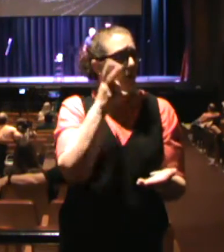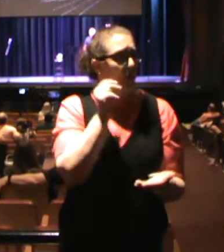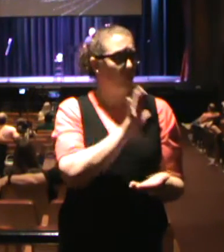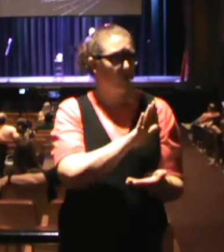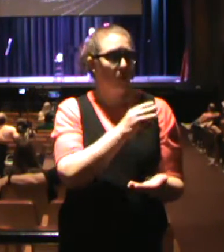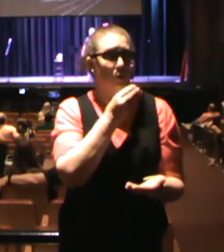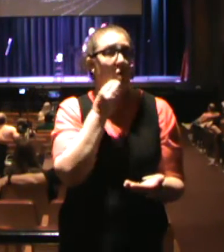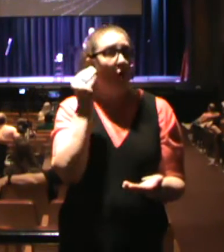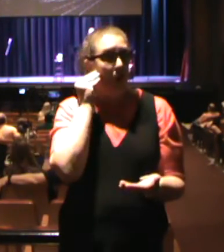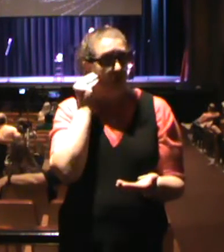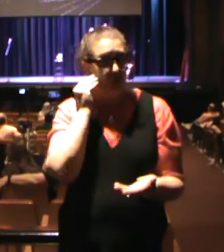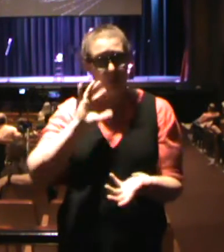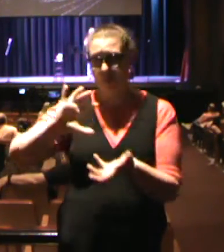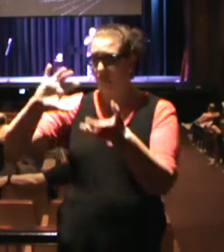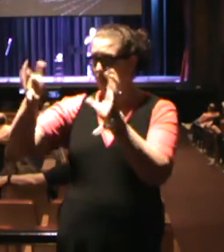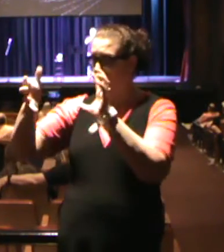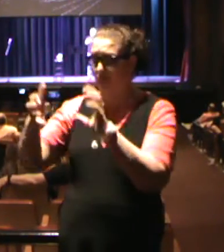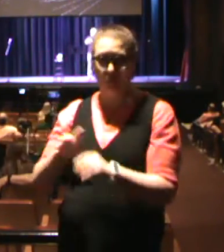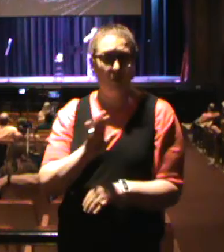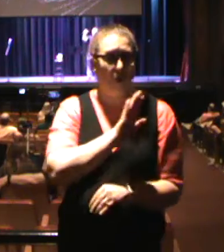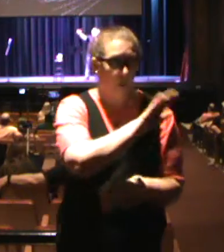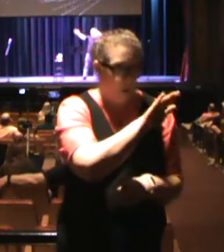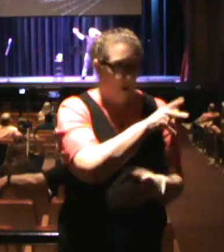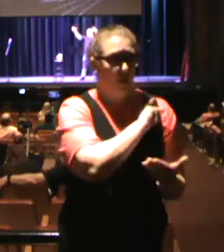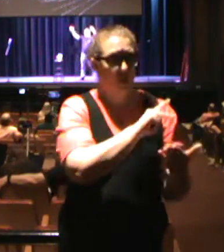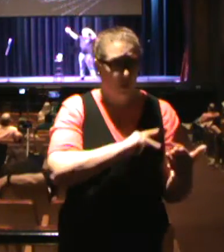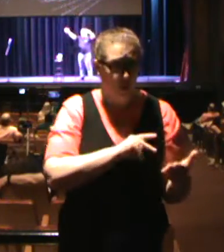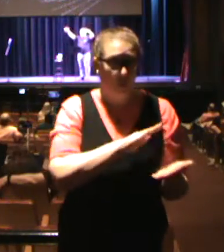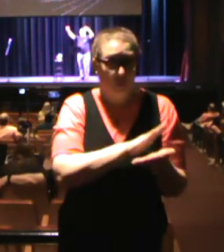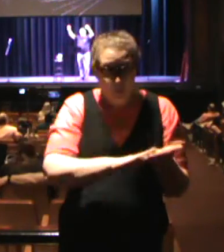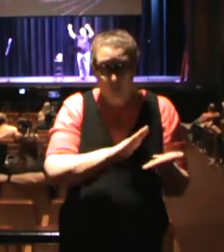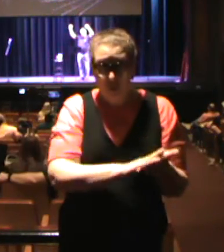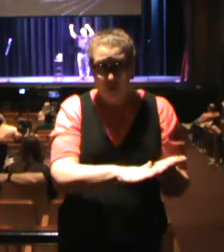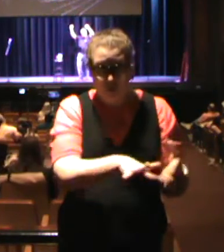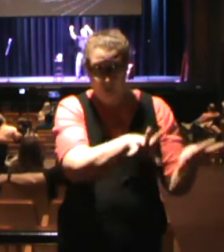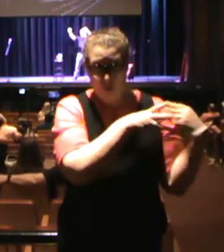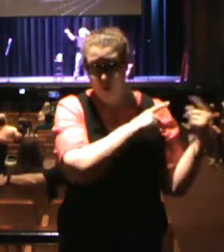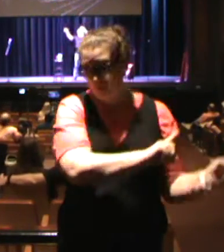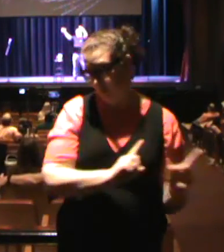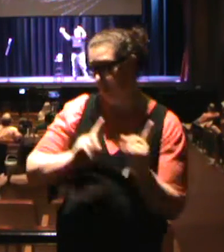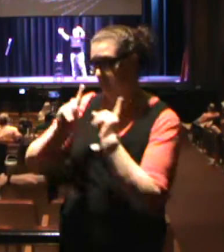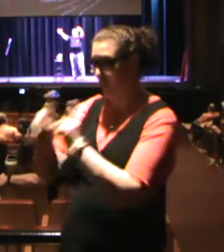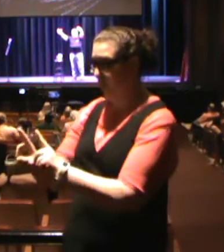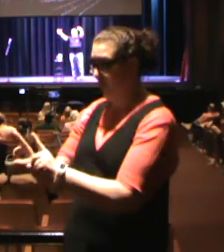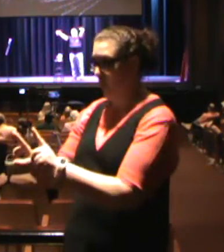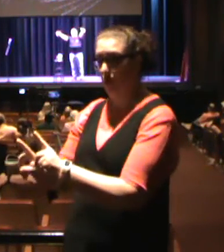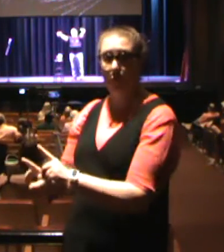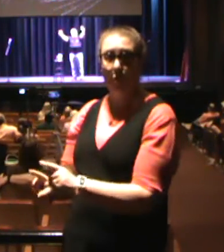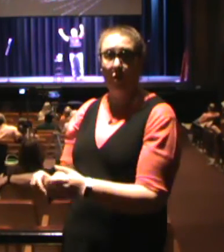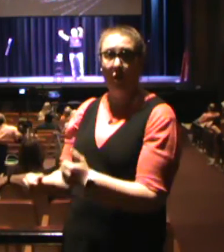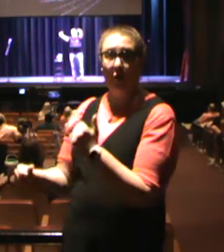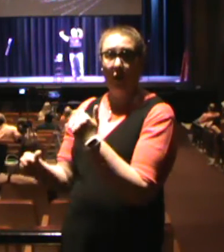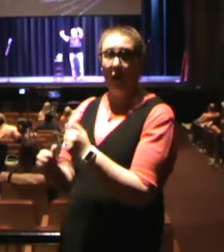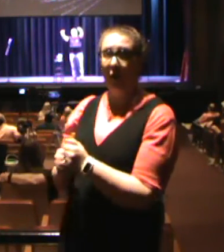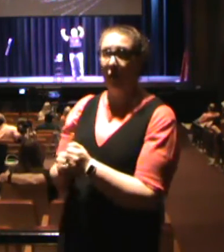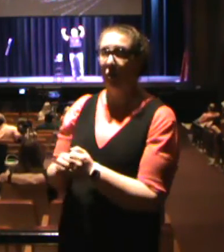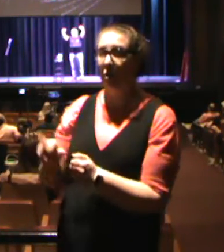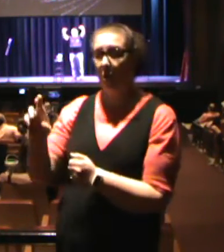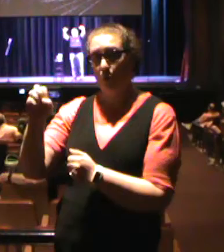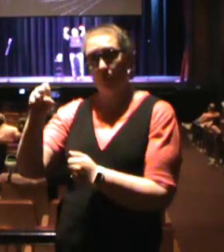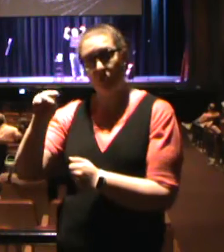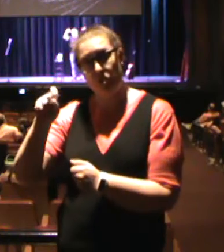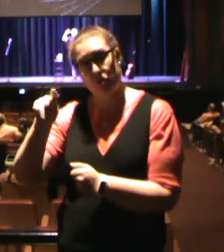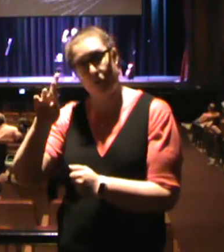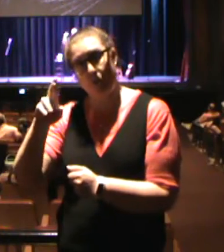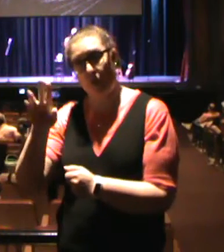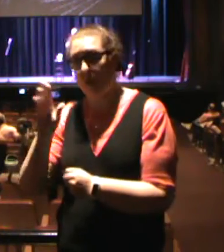in disarray, and so he asked the king permission to leave and go and restore his hometown, Jerusalem. So when he got there,